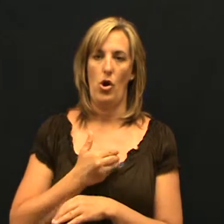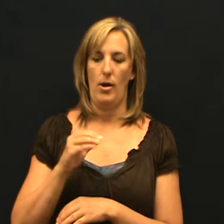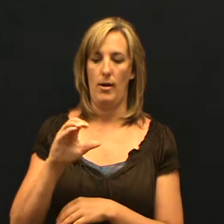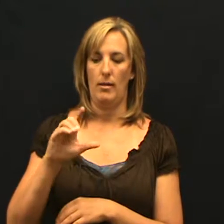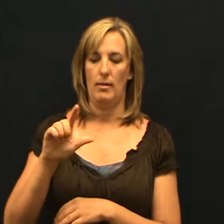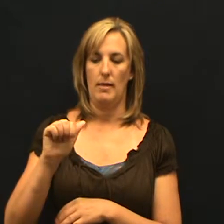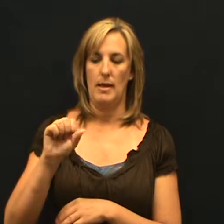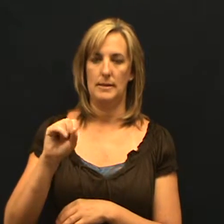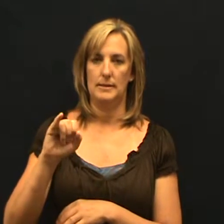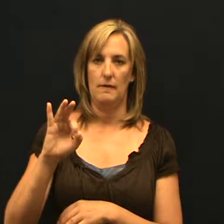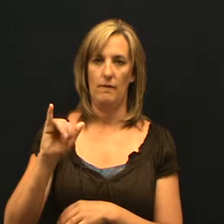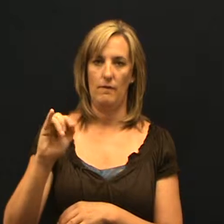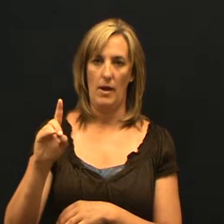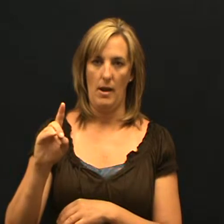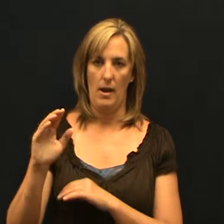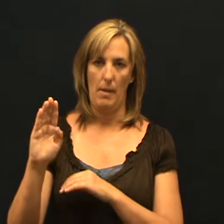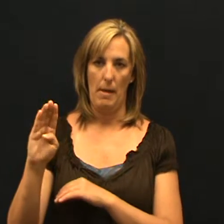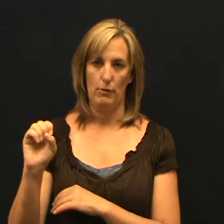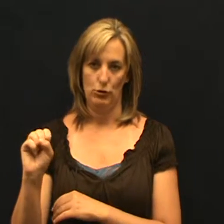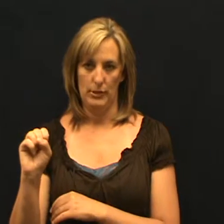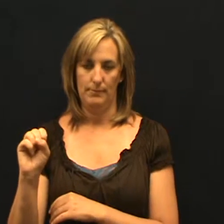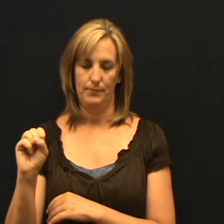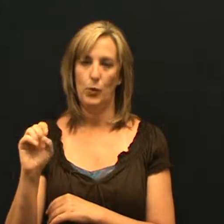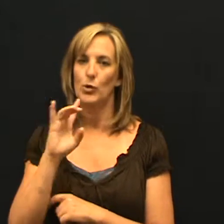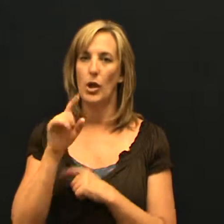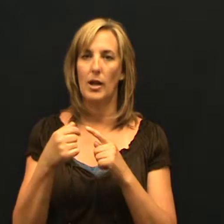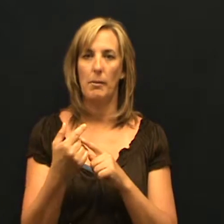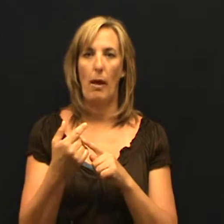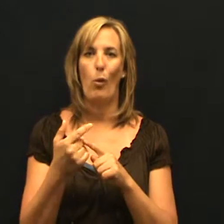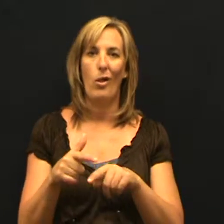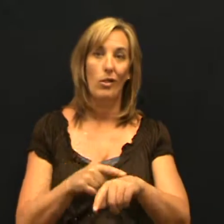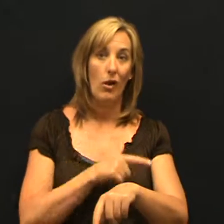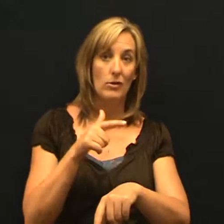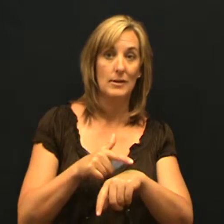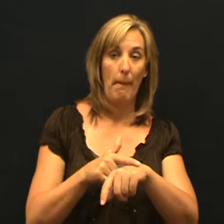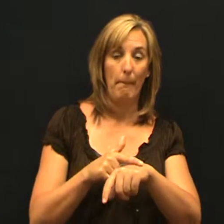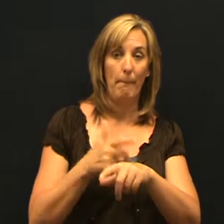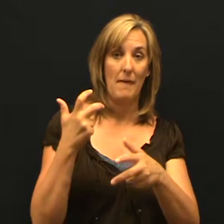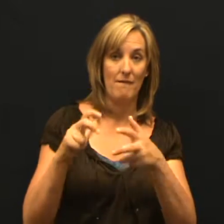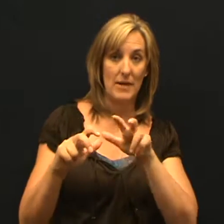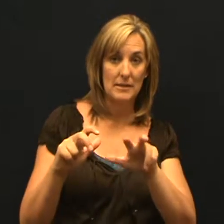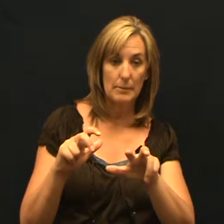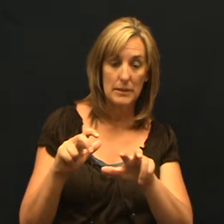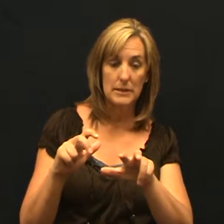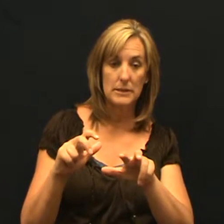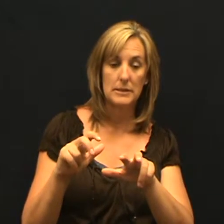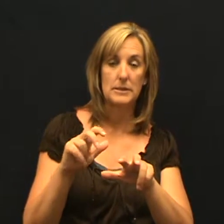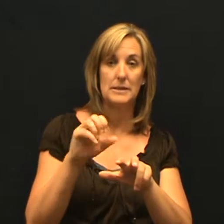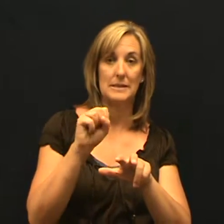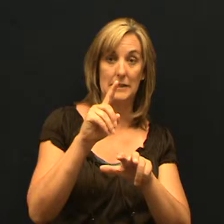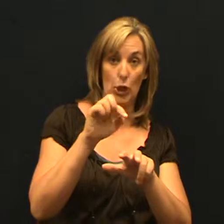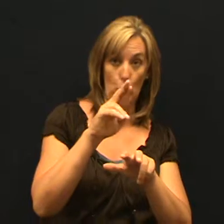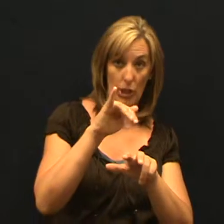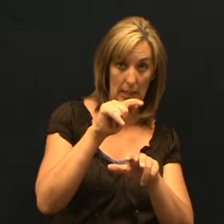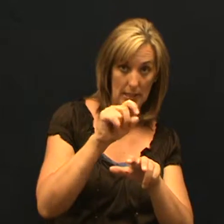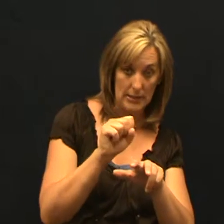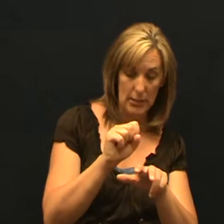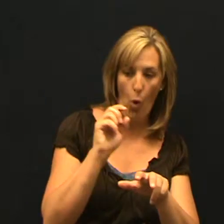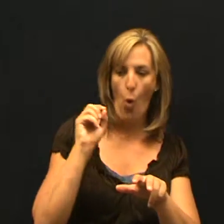about investing as either long-term investments in securities, or the purchase of